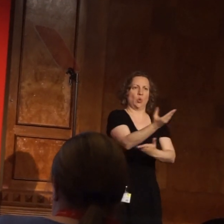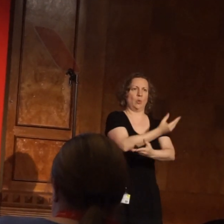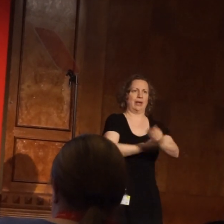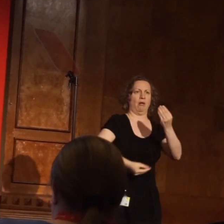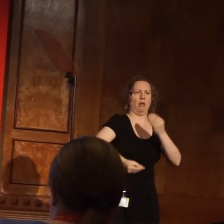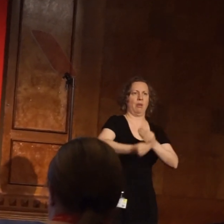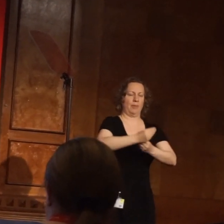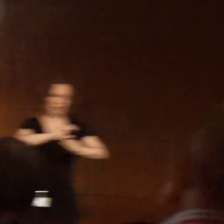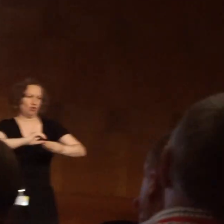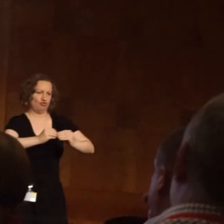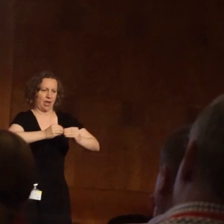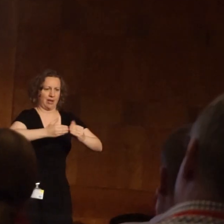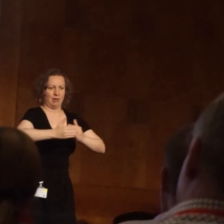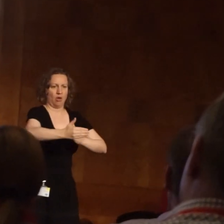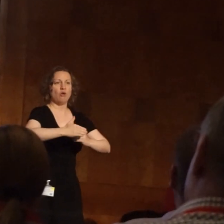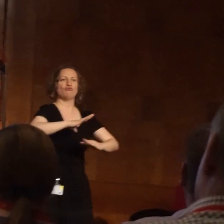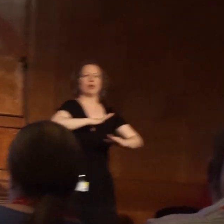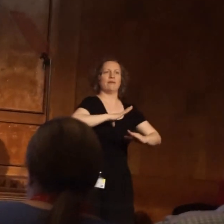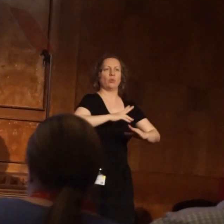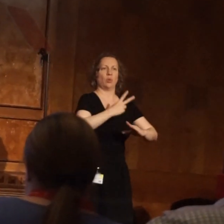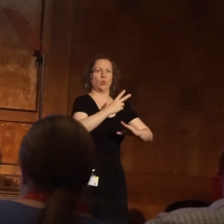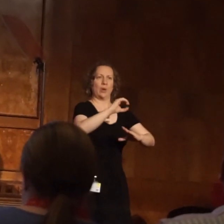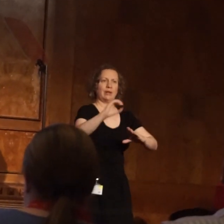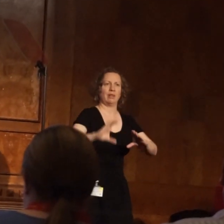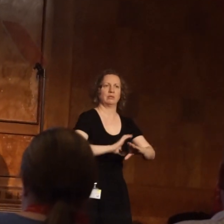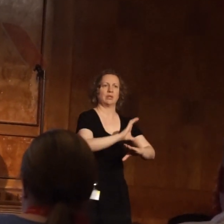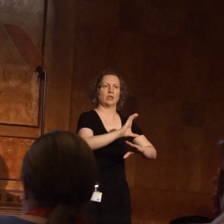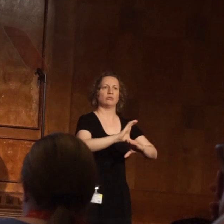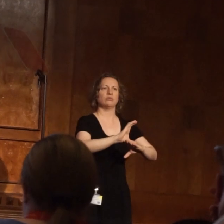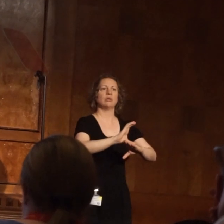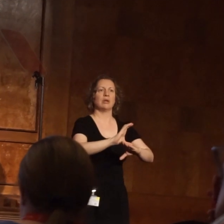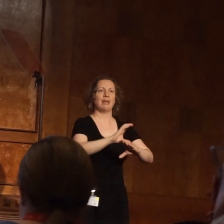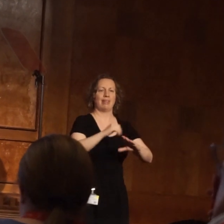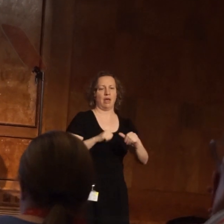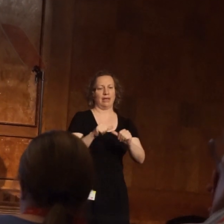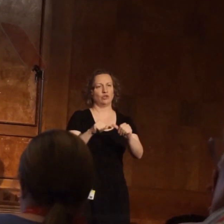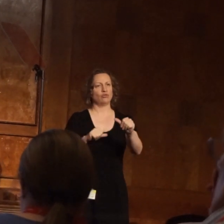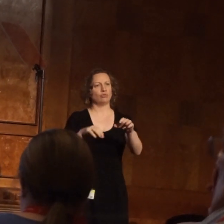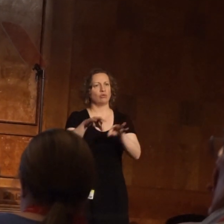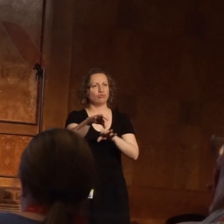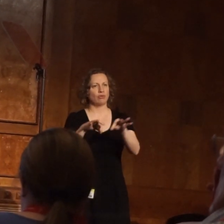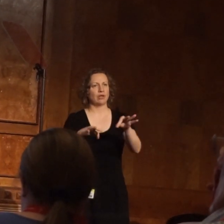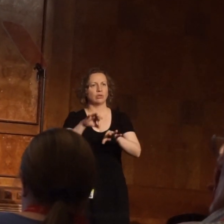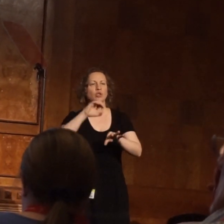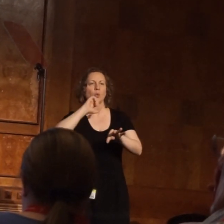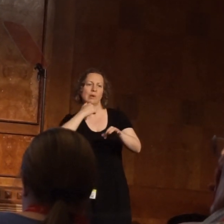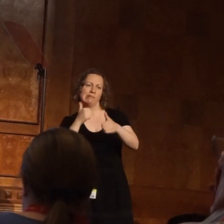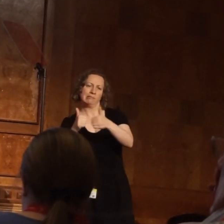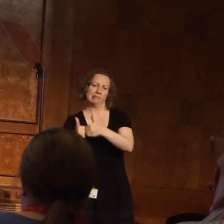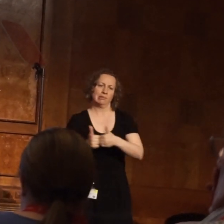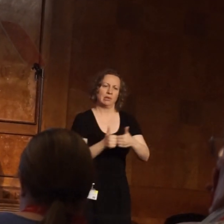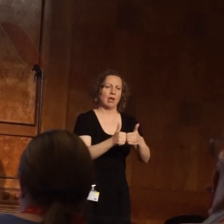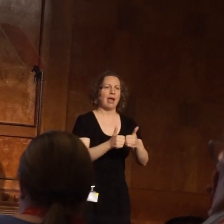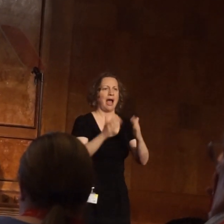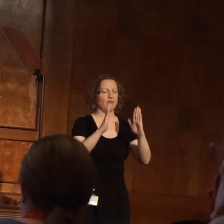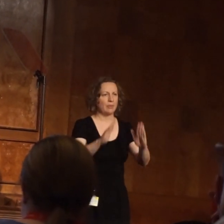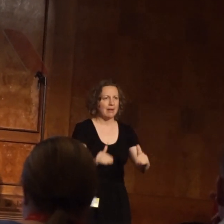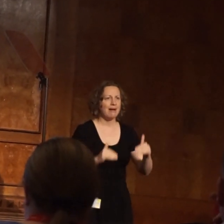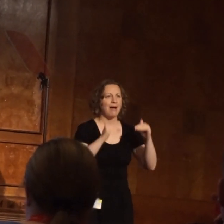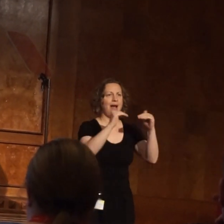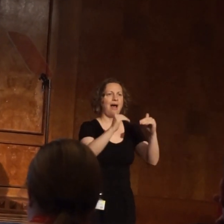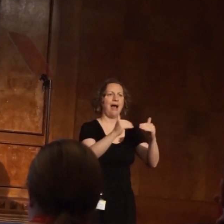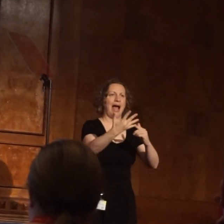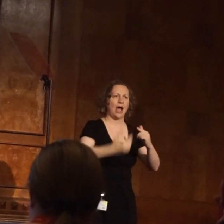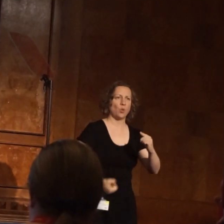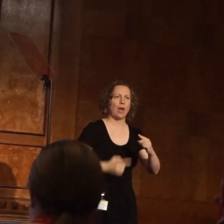the 21st century that our industrial strategy will drive forward. It must be high wage, high tech, and it must